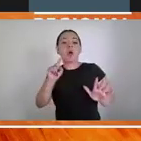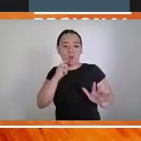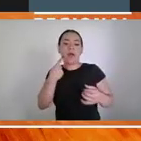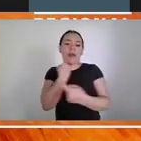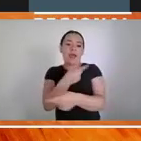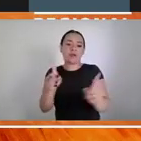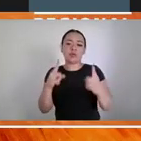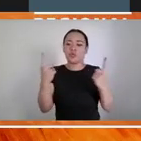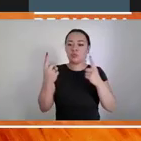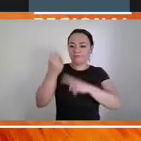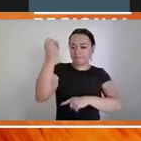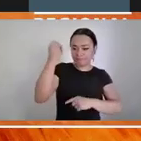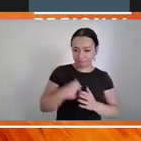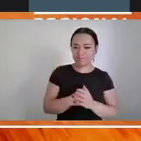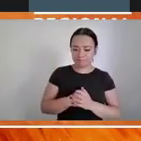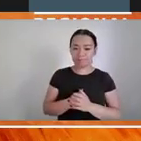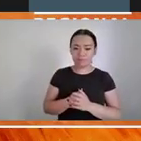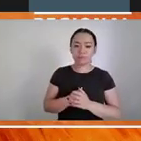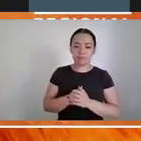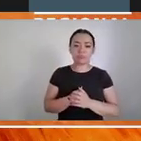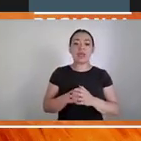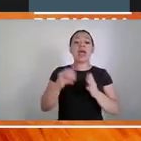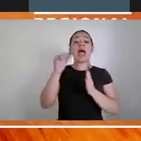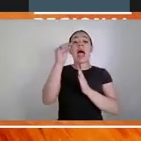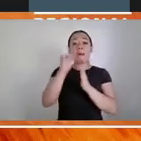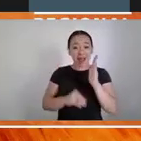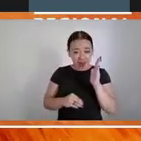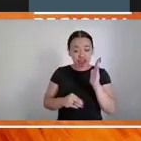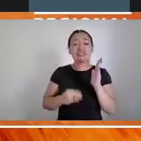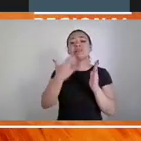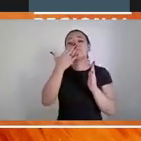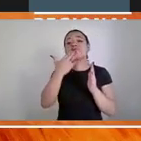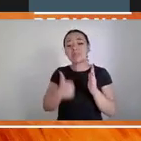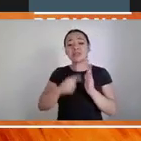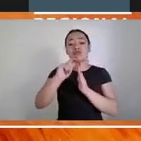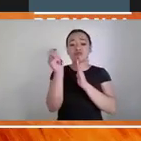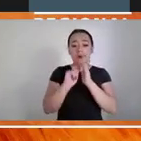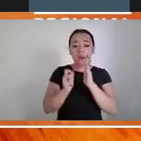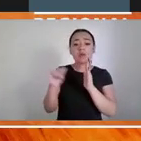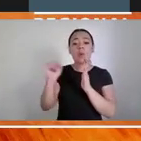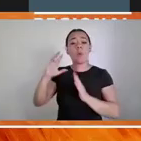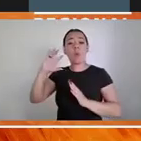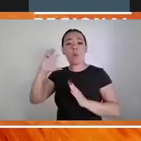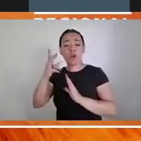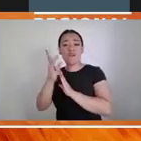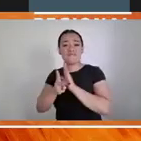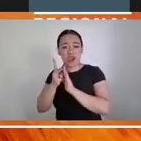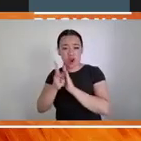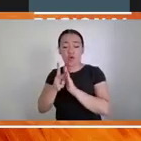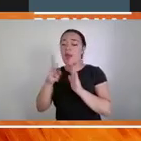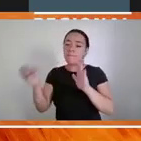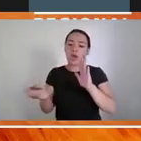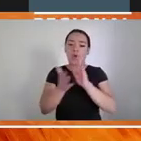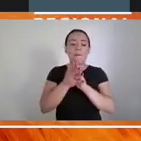Applications are invited in the form of written responses or an audio-video upload. All applications must be submitted via the online